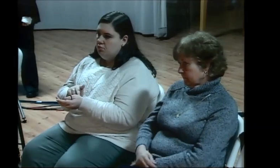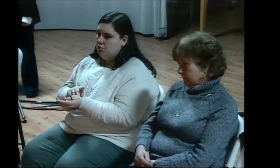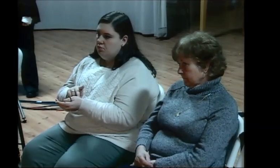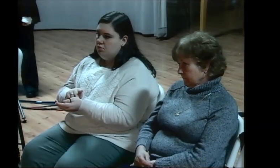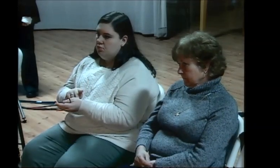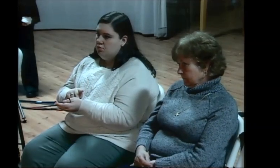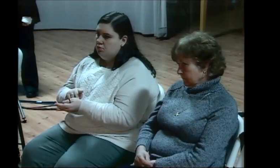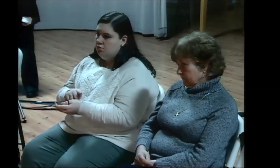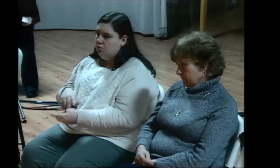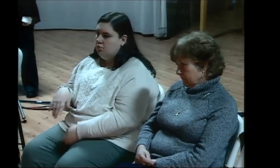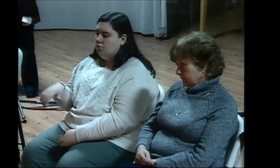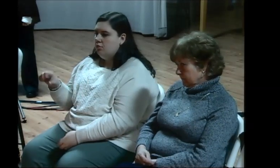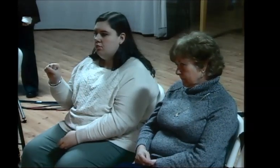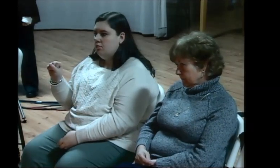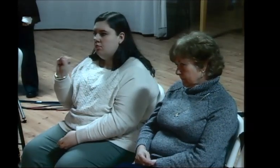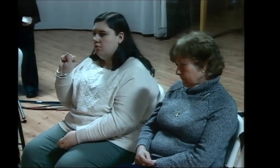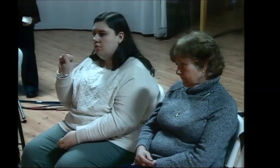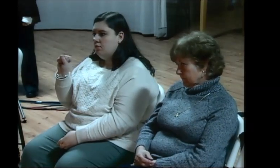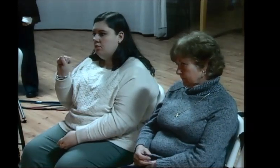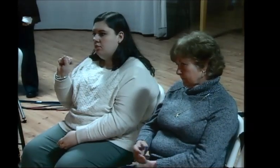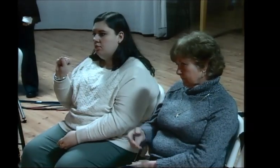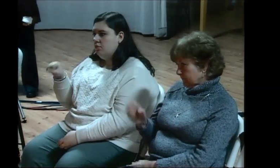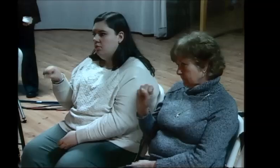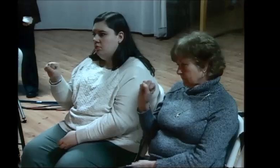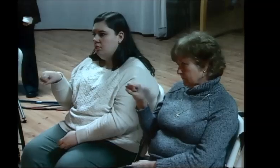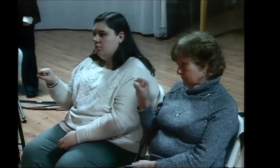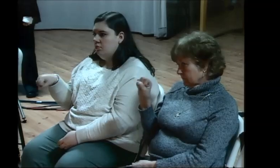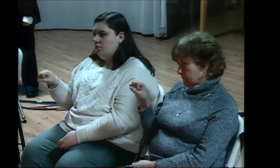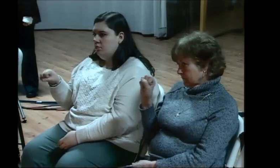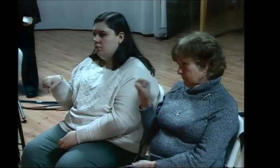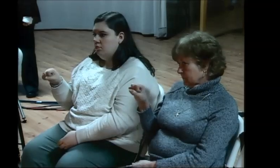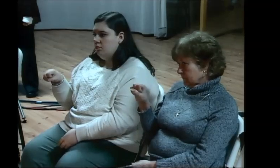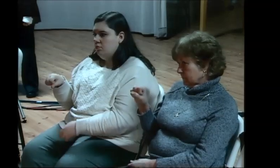For your S, it's yes, work,